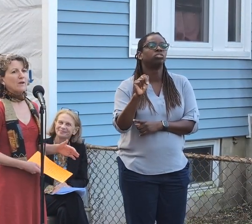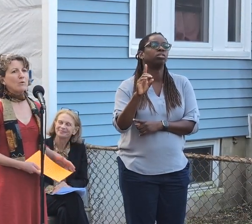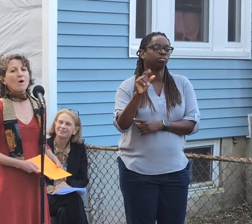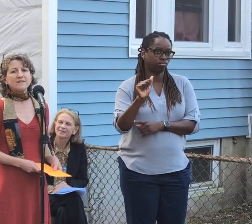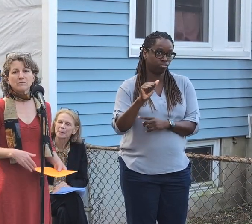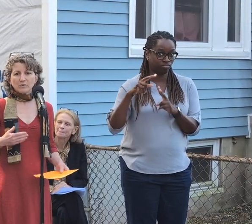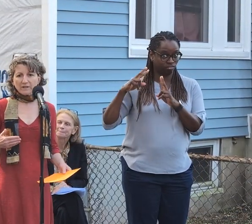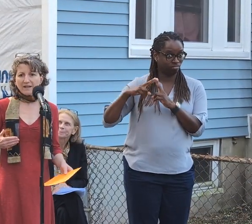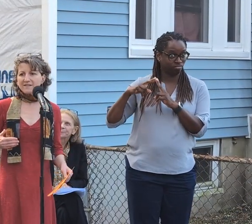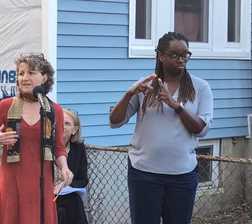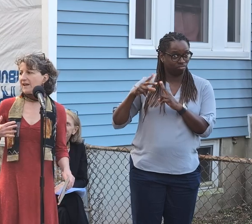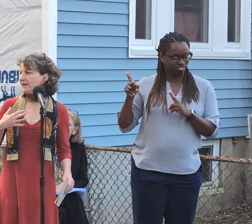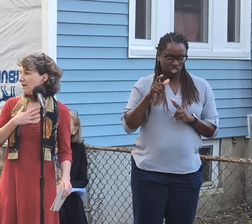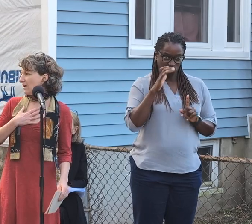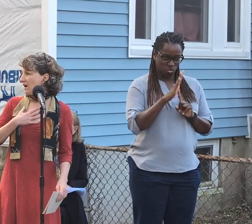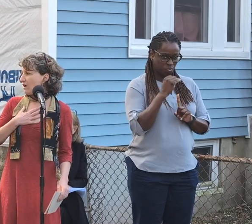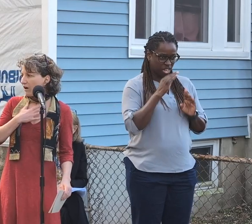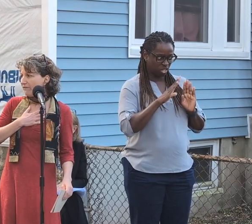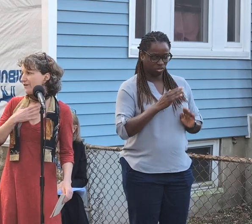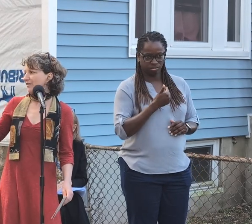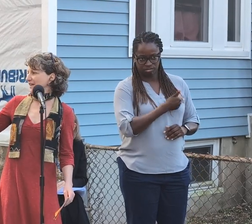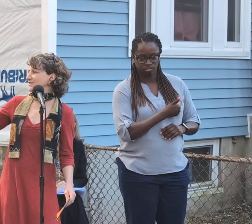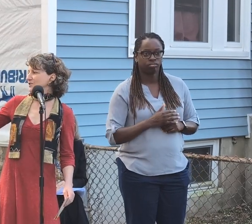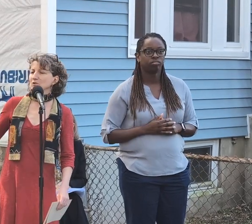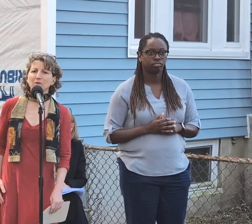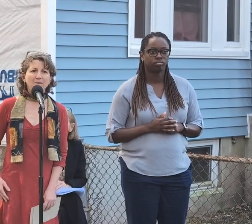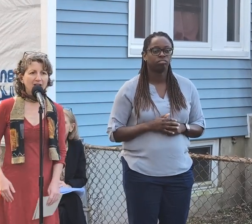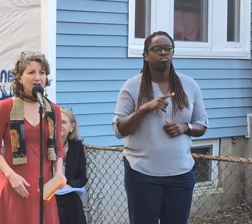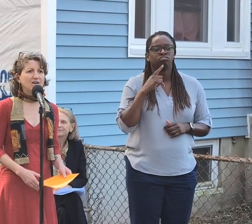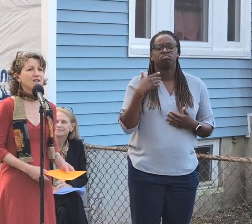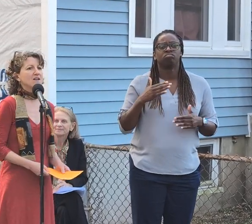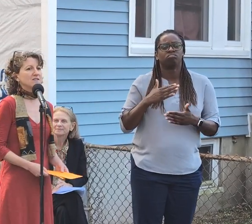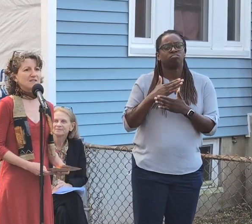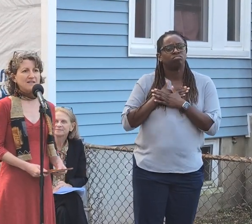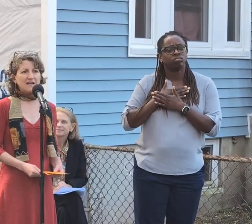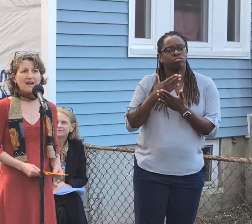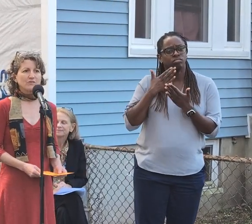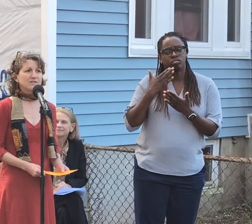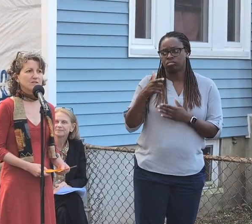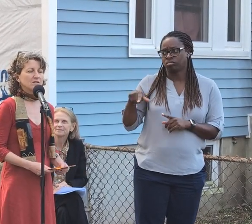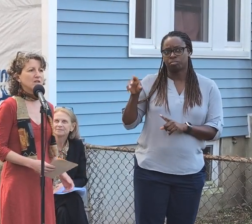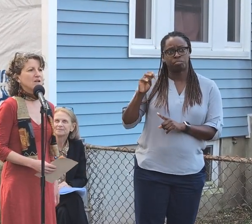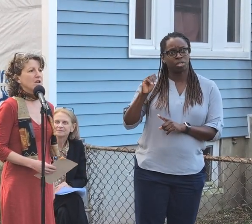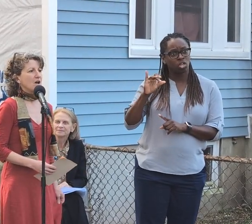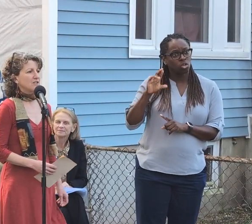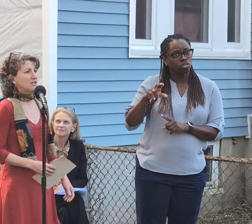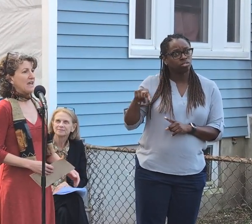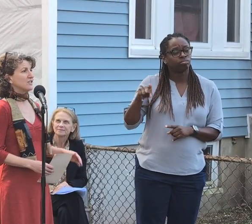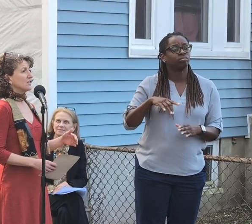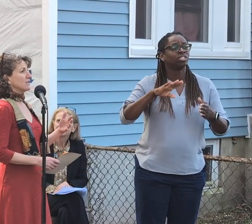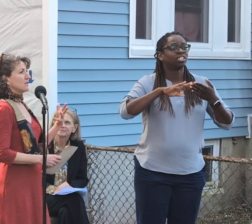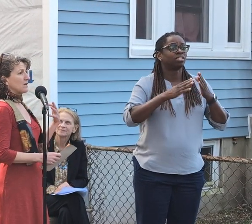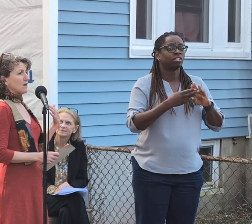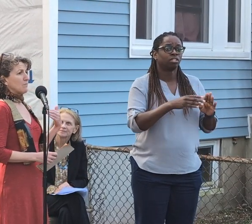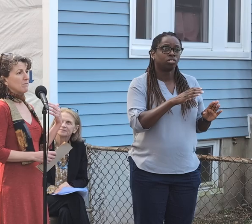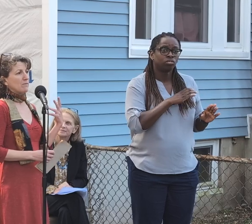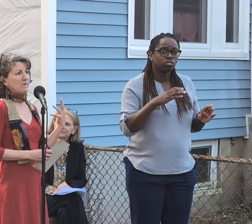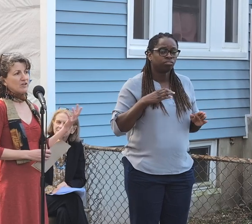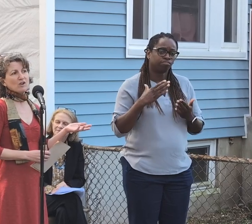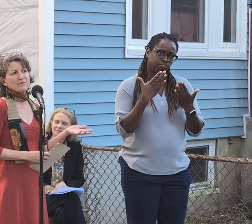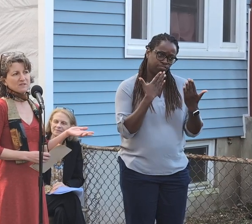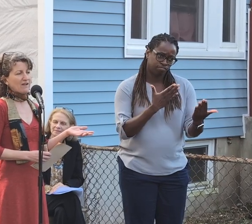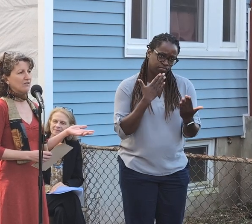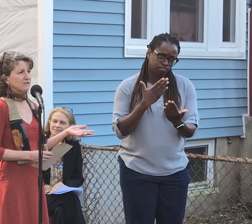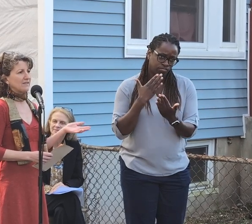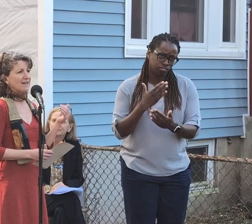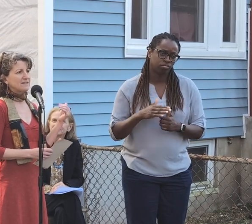here. We want to really extend our heartfelt thanks to the mayor, to the city council, and to the